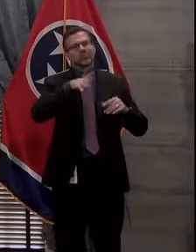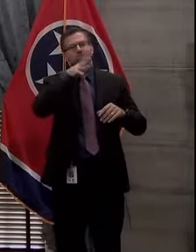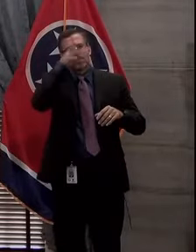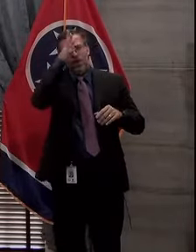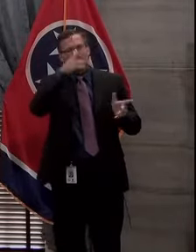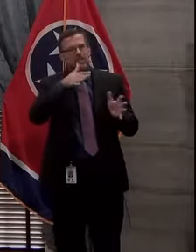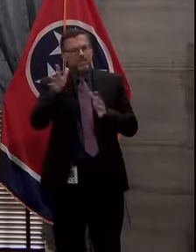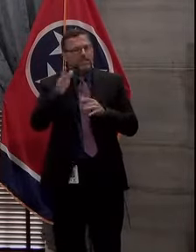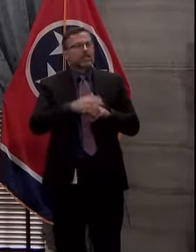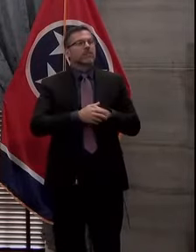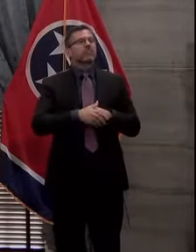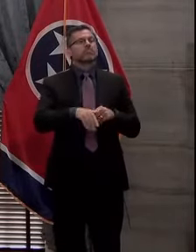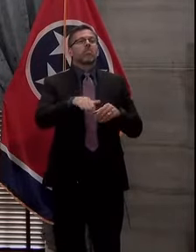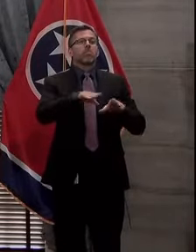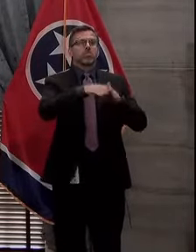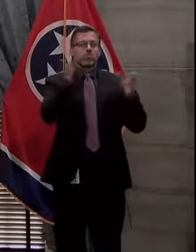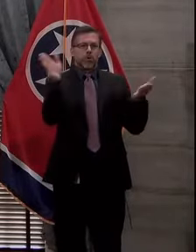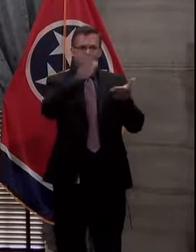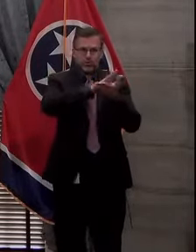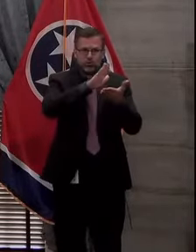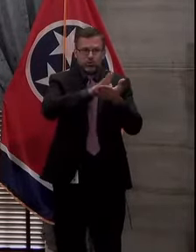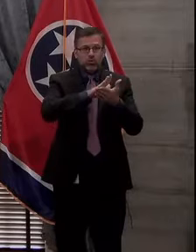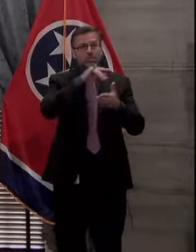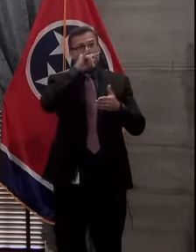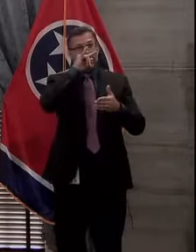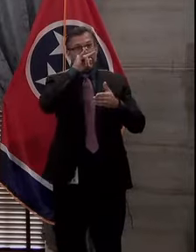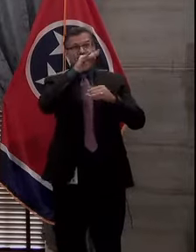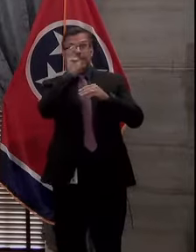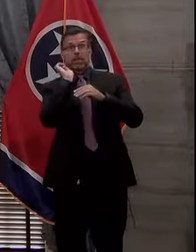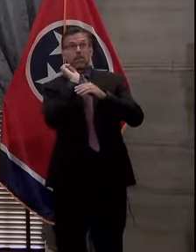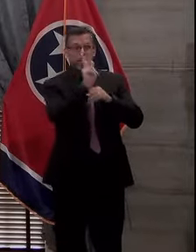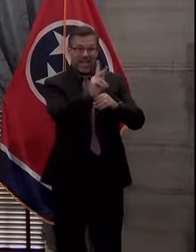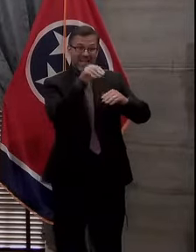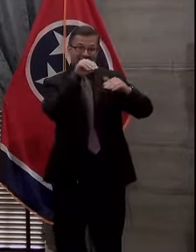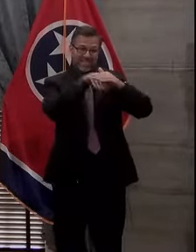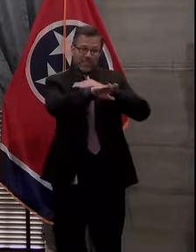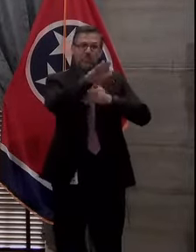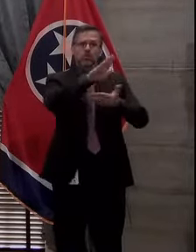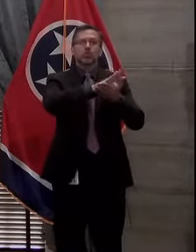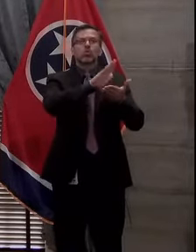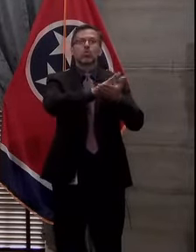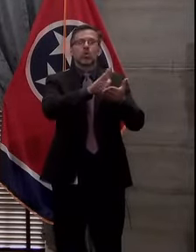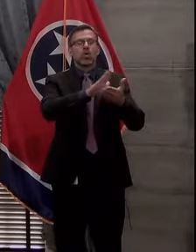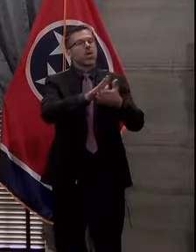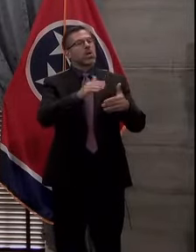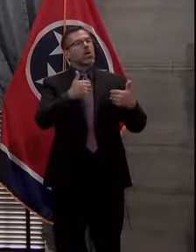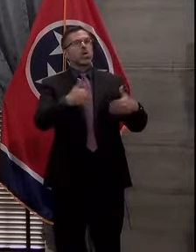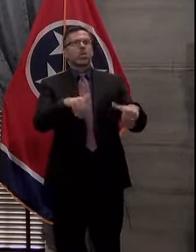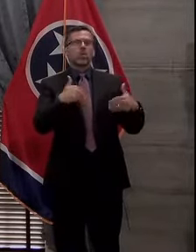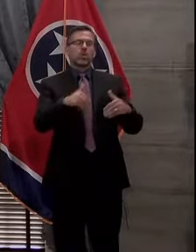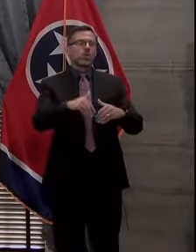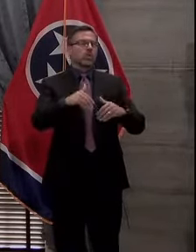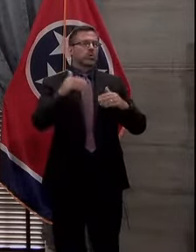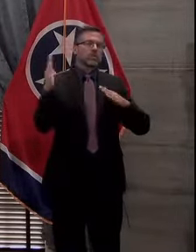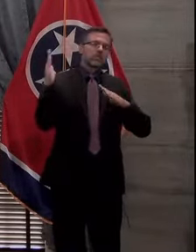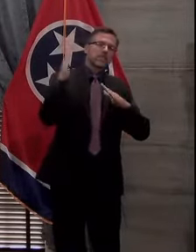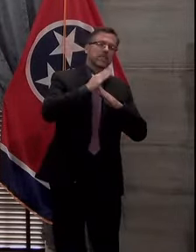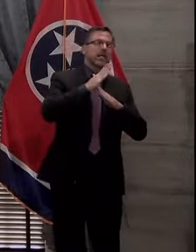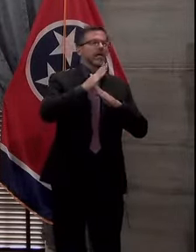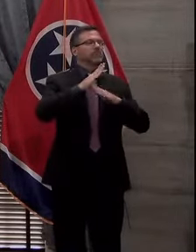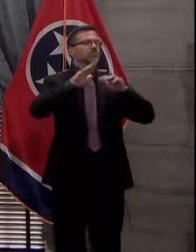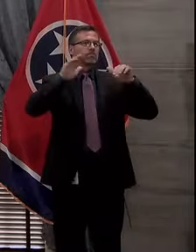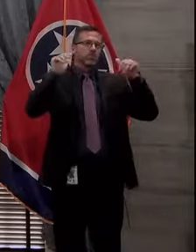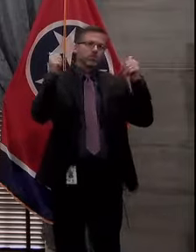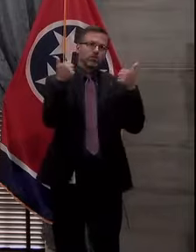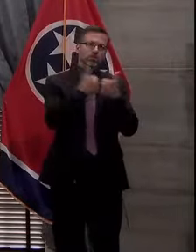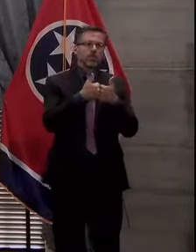Reopening our schools and reinstating in-person learning is the single greatest challenge that our state faces today.